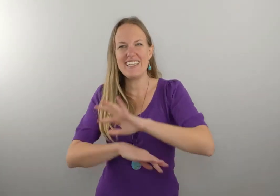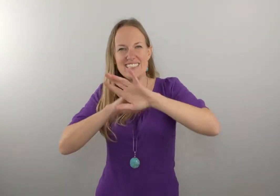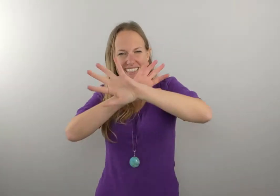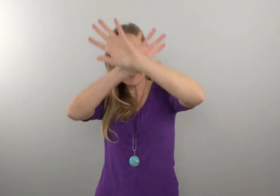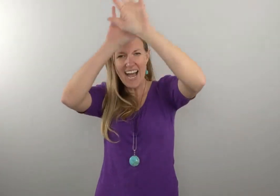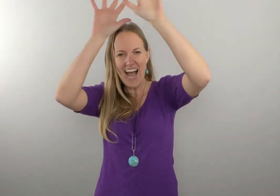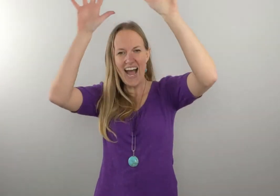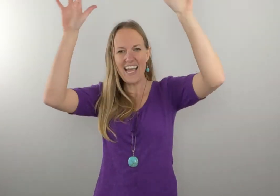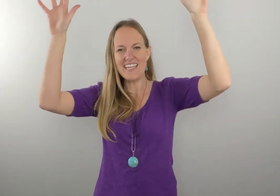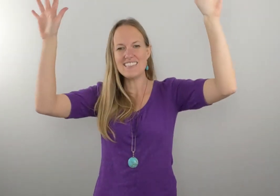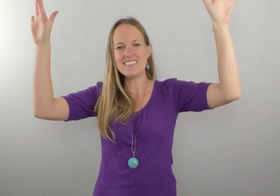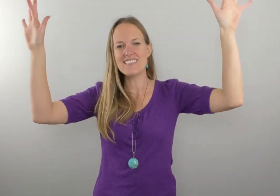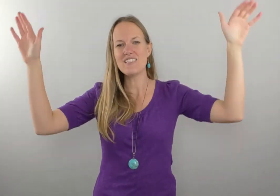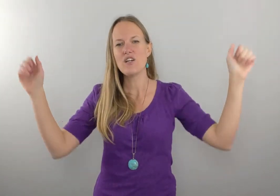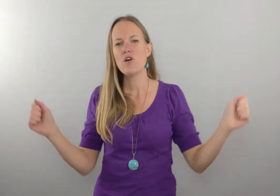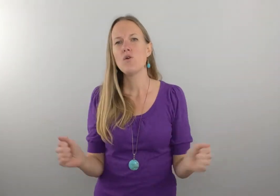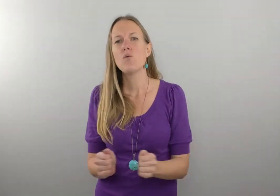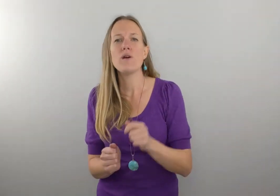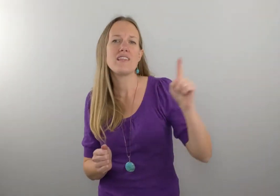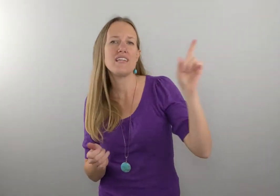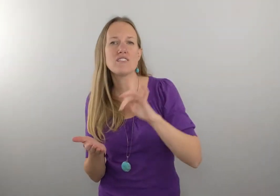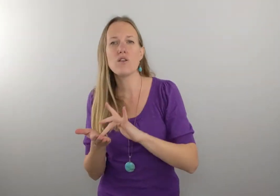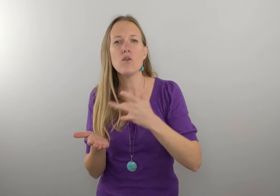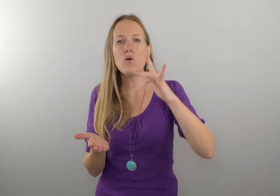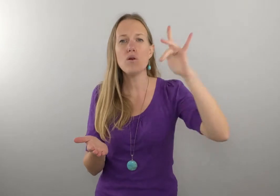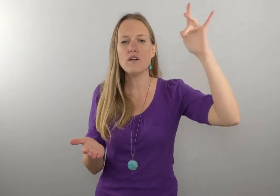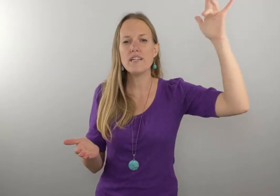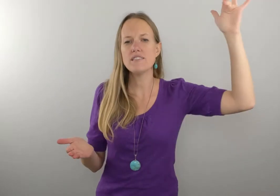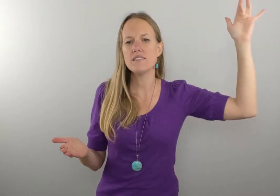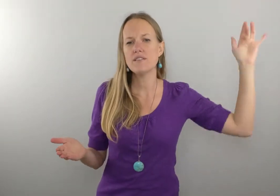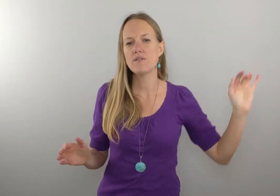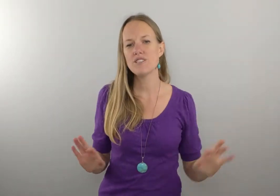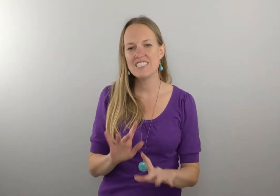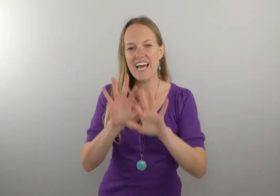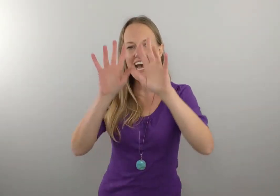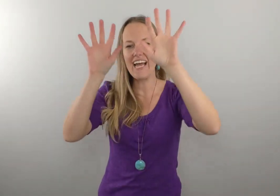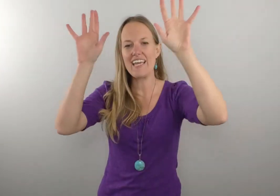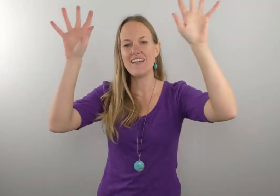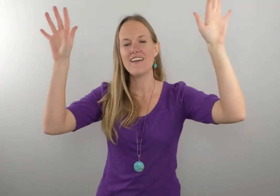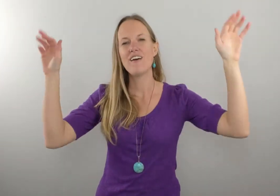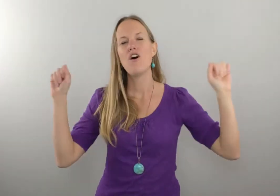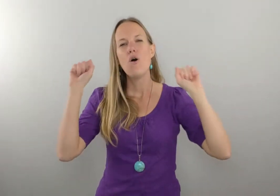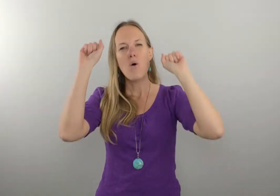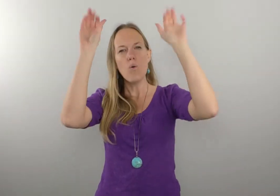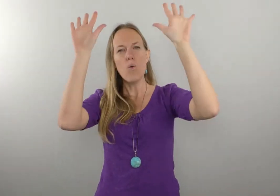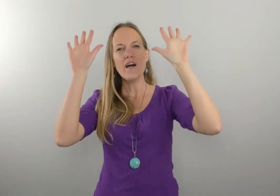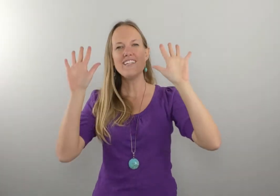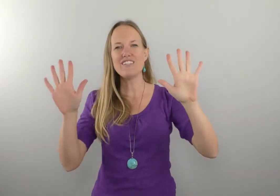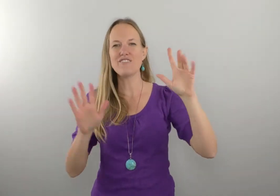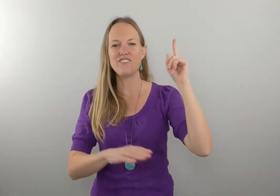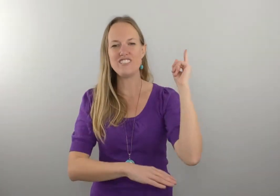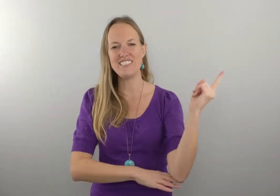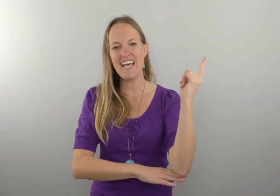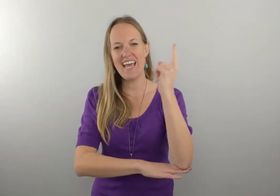the skies with his glories will shine. Wonderful